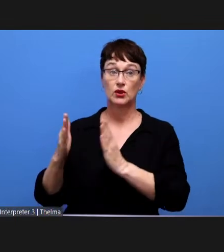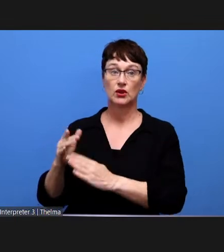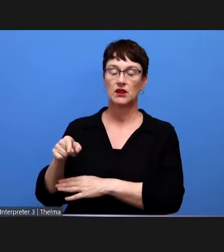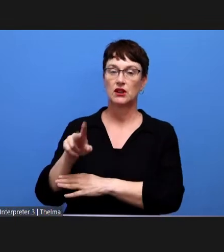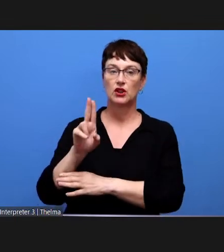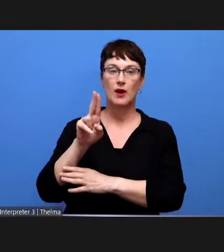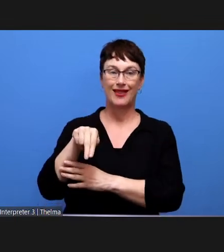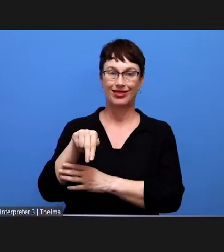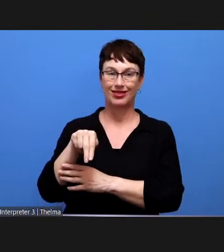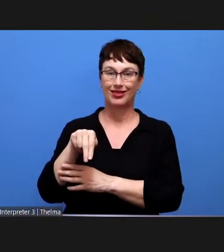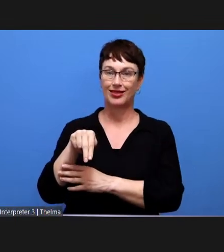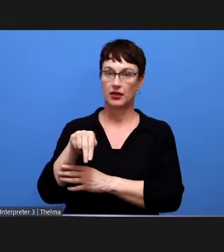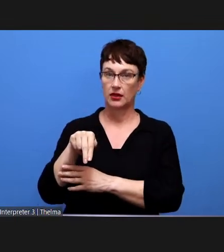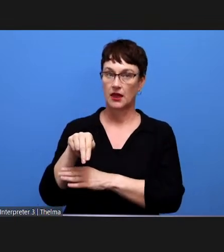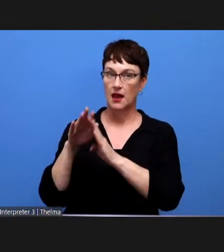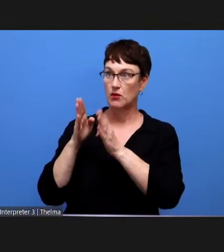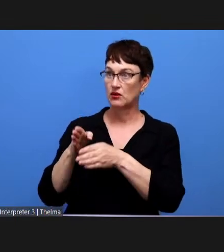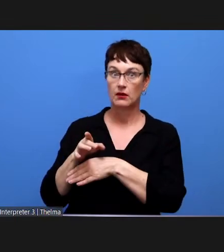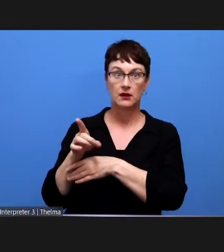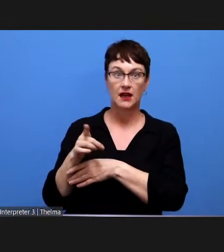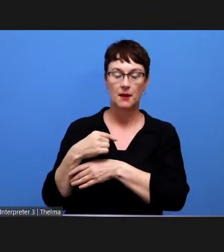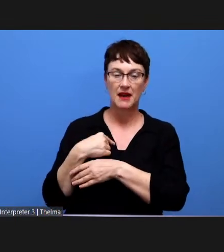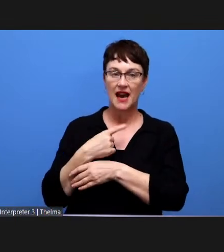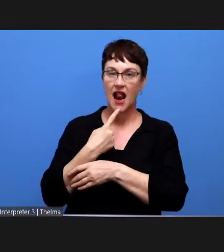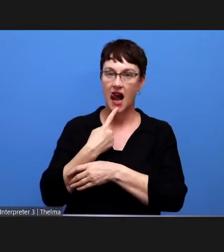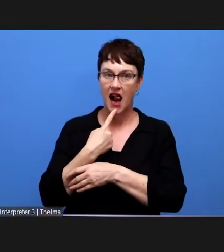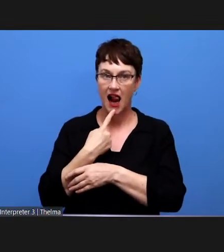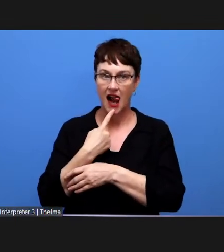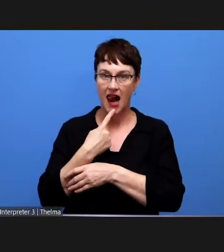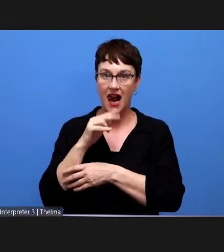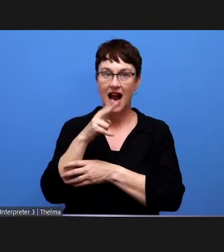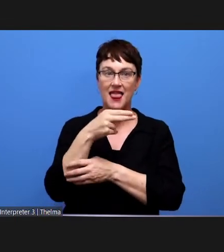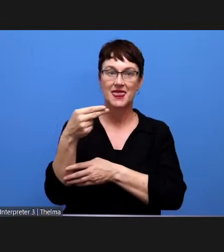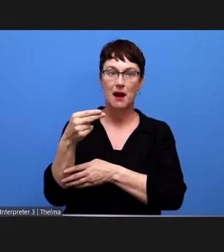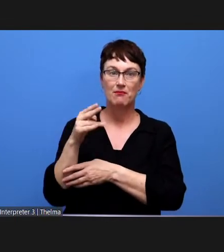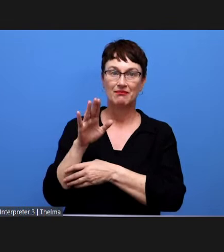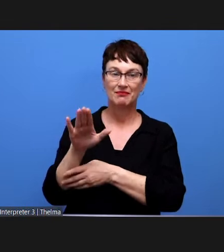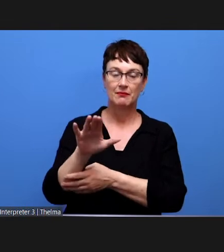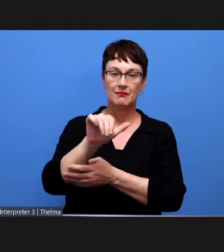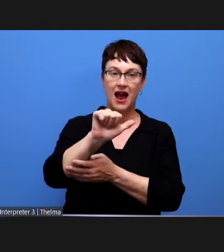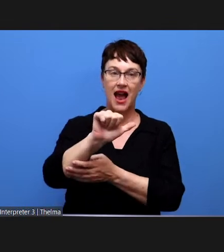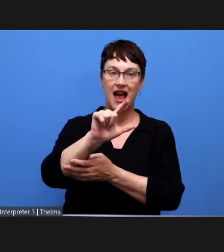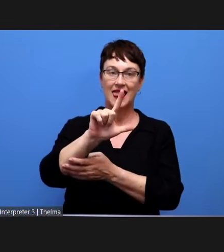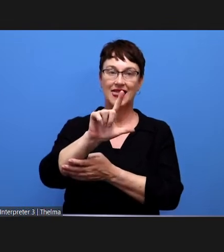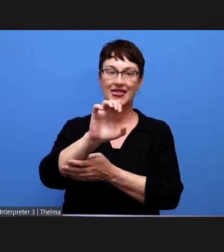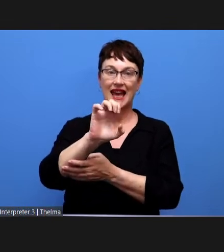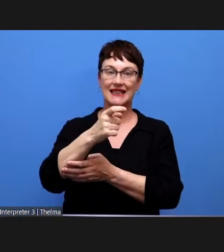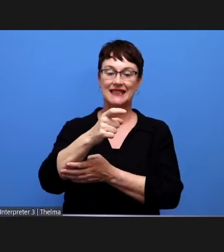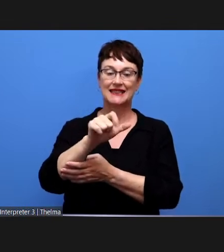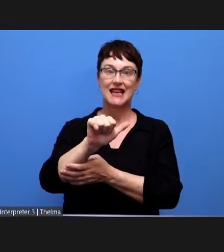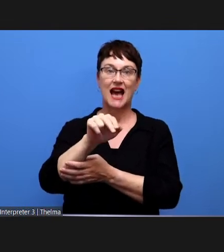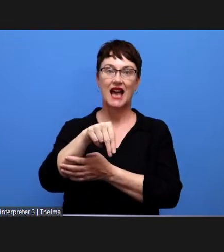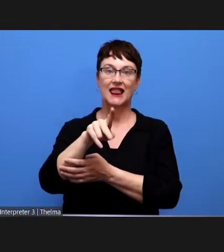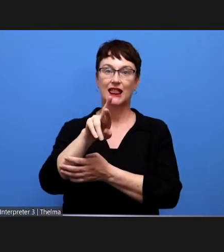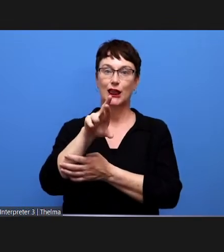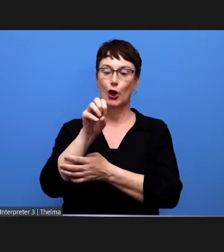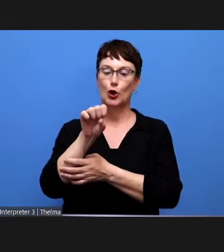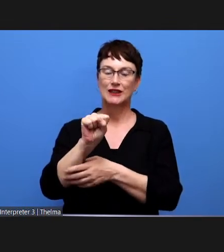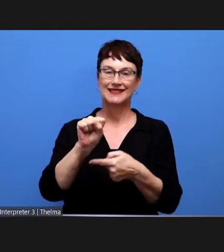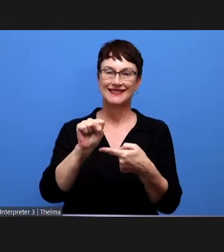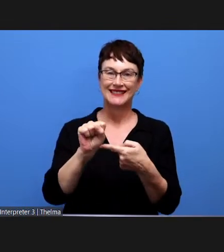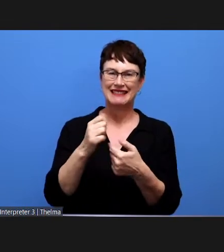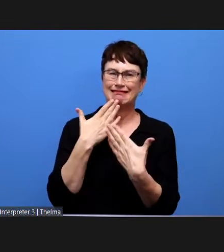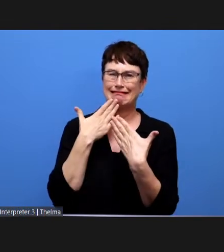right? I've been practicing. So Alexandros, thank you so much for being with us and to report back on SDG